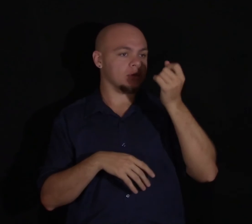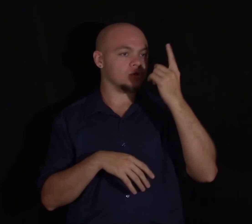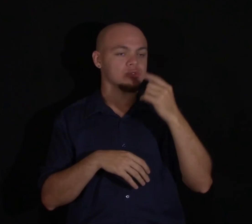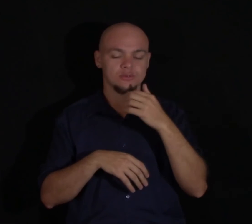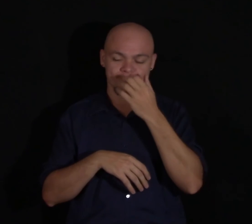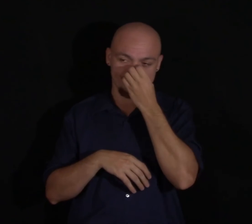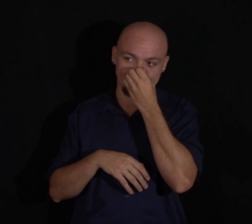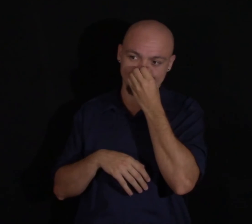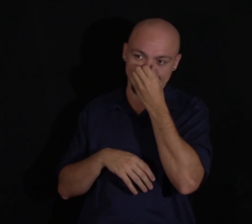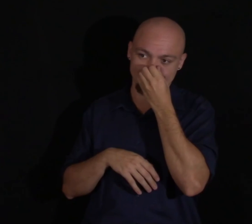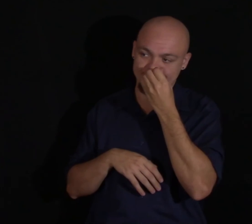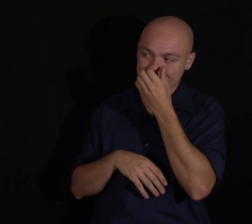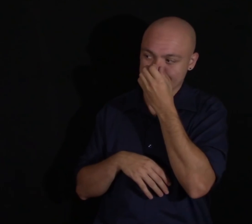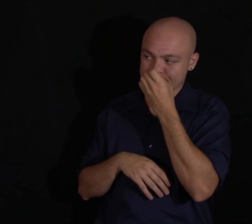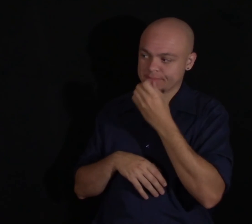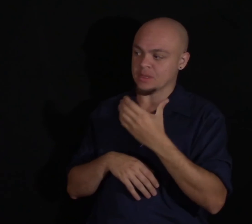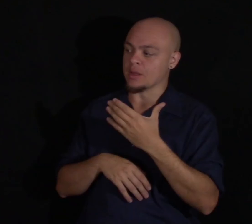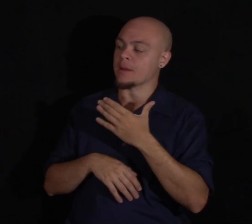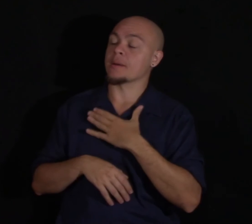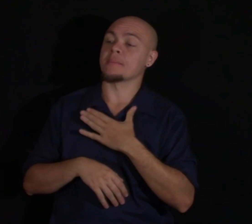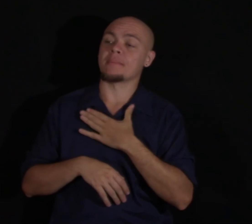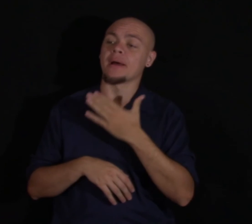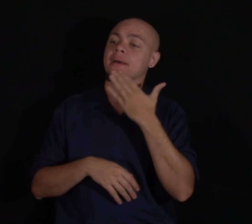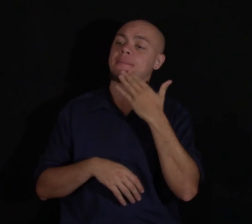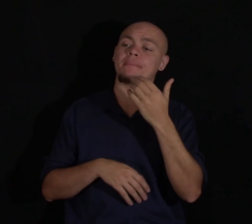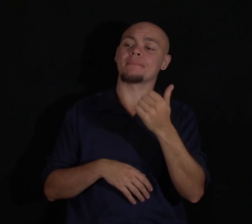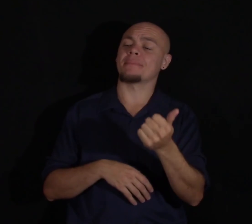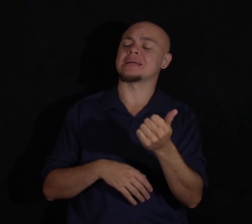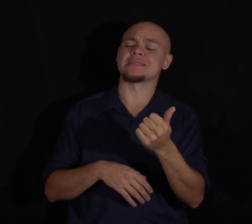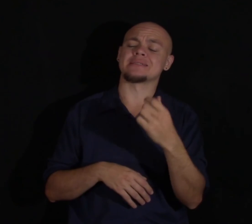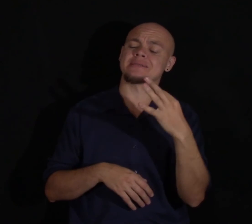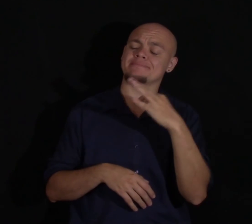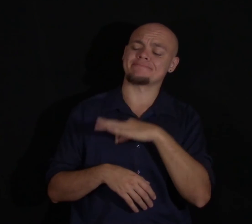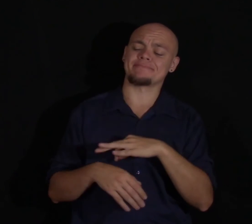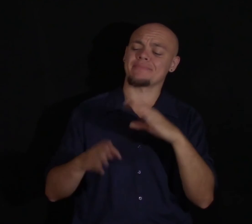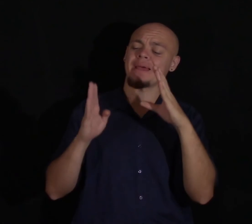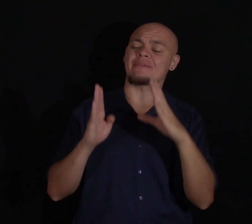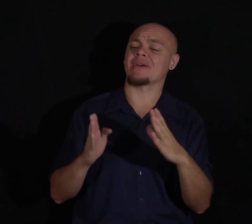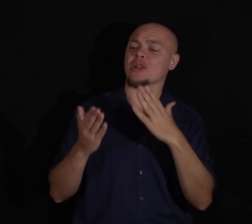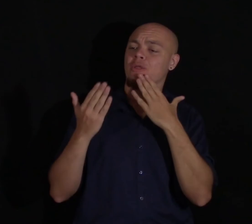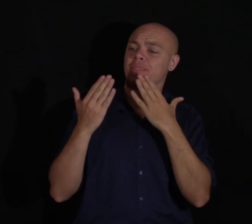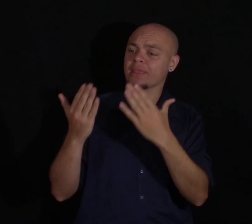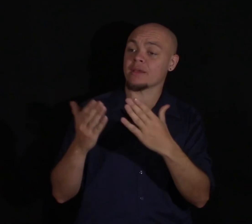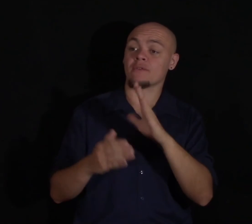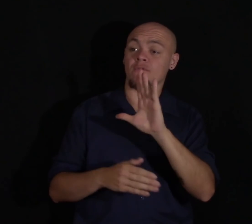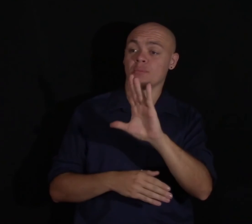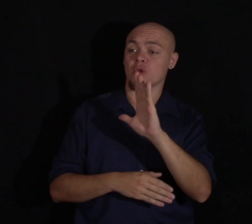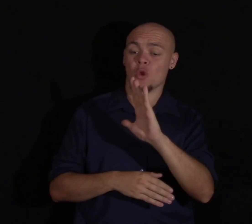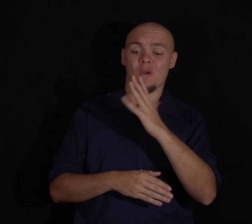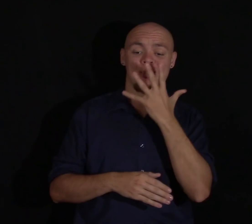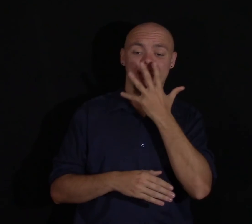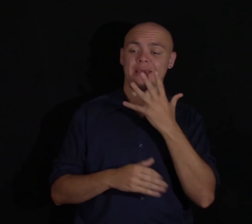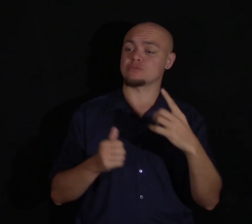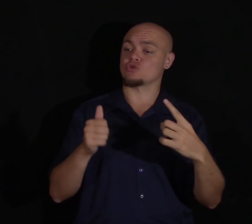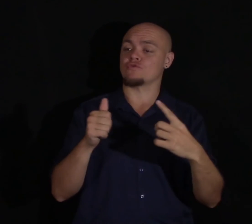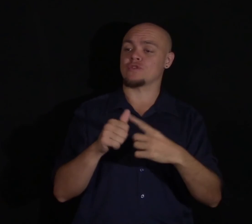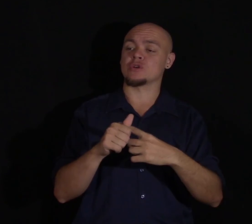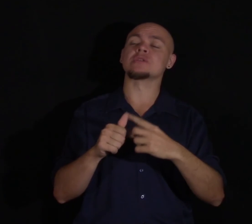thank you, my best and only benefactor? From your lips, first, have I heard the voice of